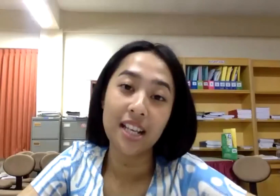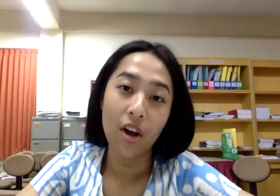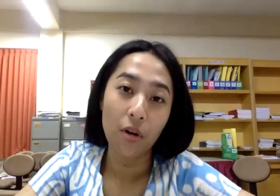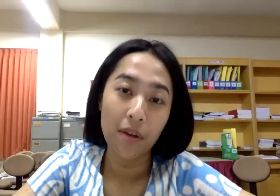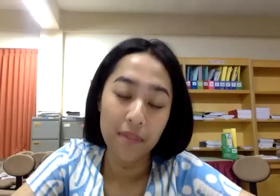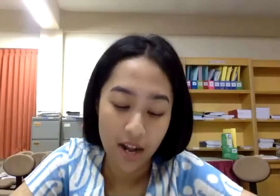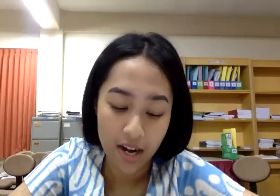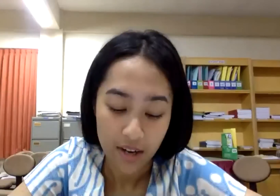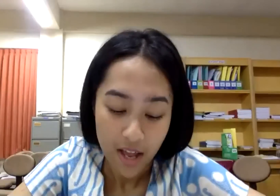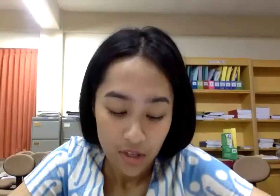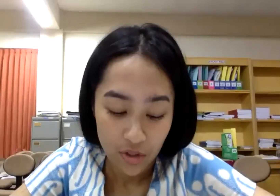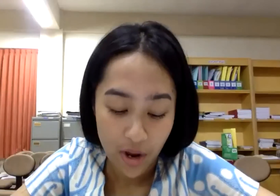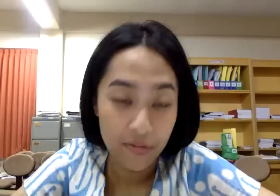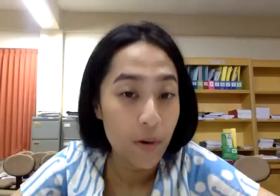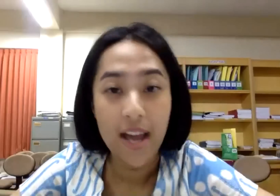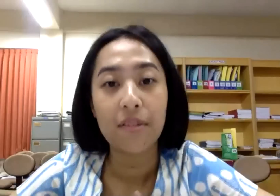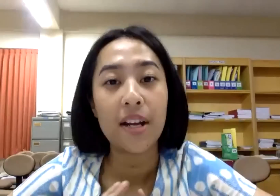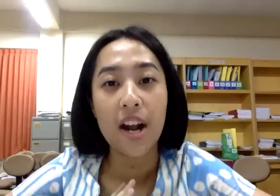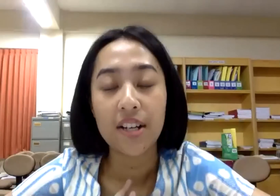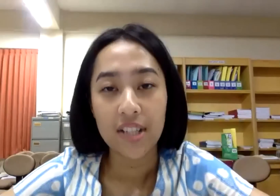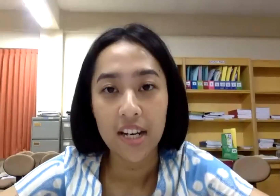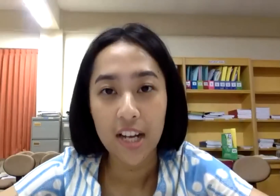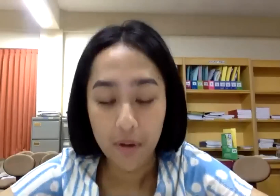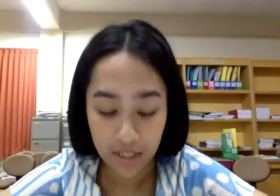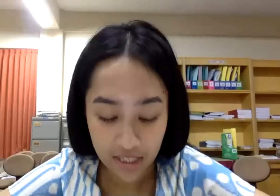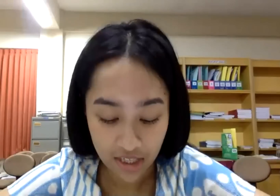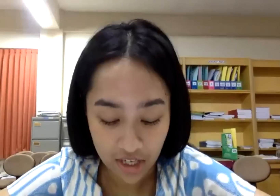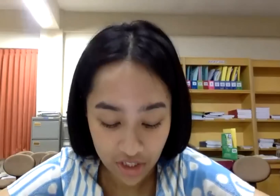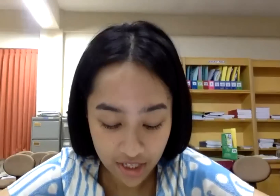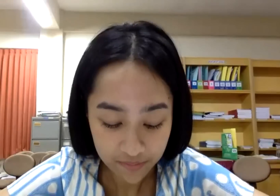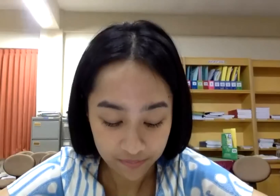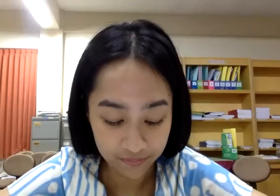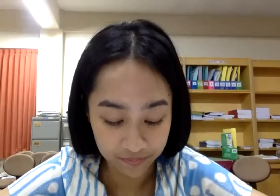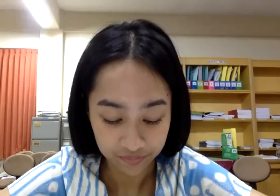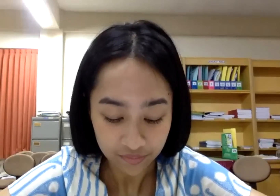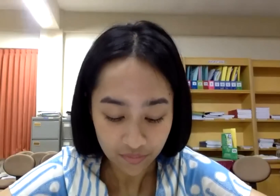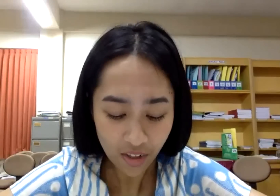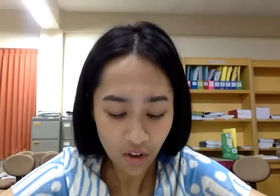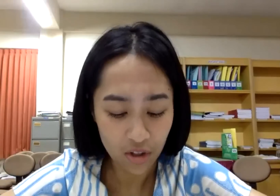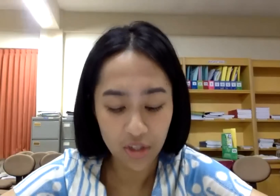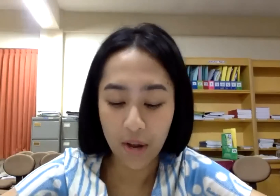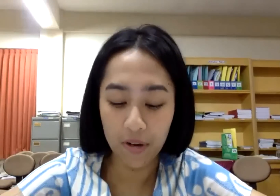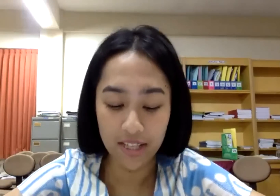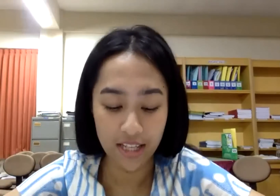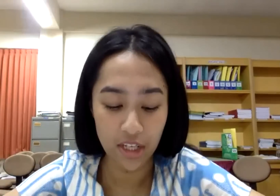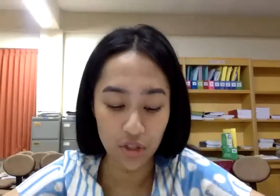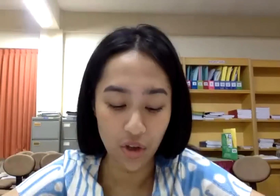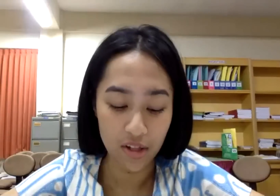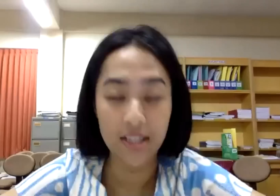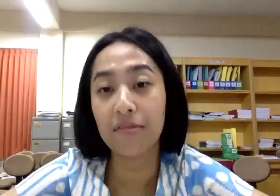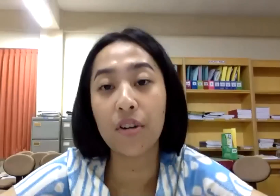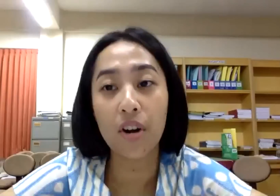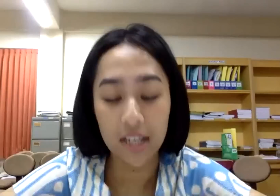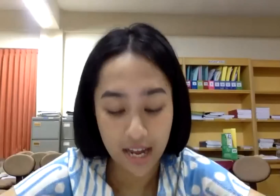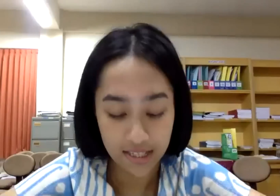typist for assisting our webinar, so everyone have a better understanding about the discussion. Also, I want to say thank